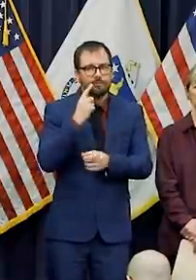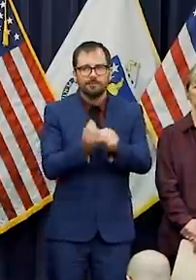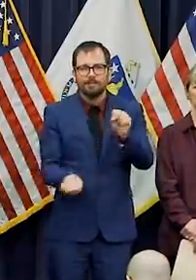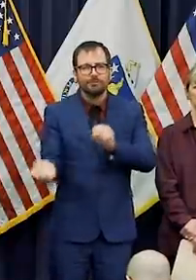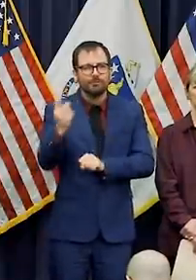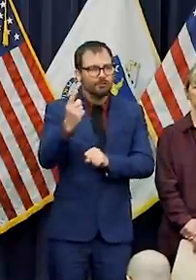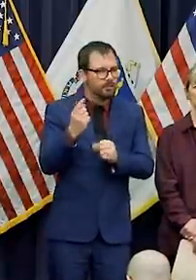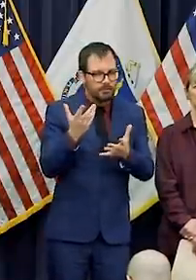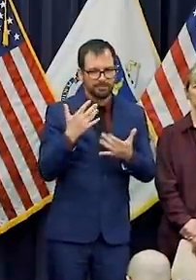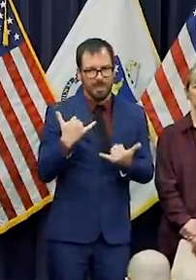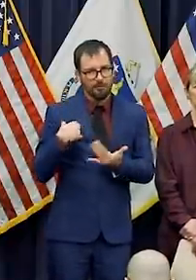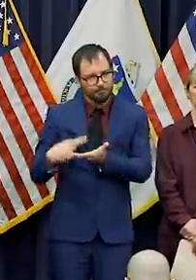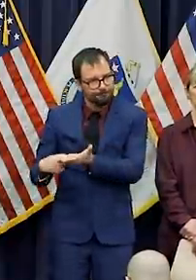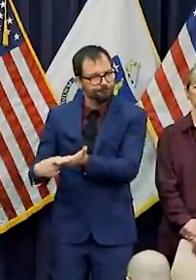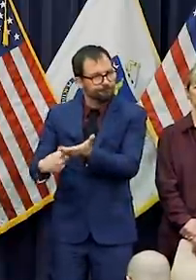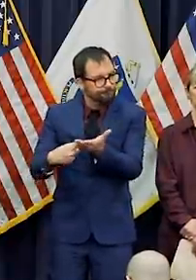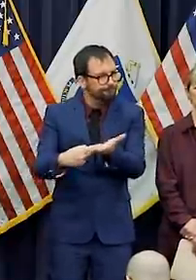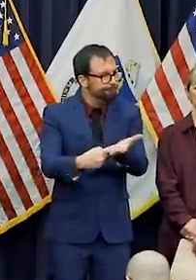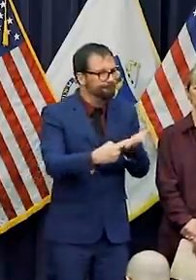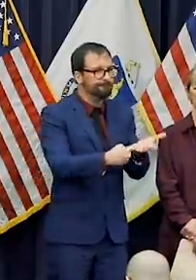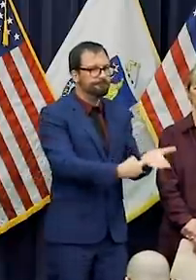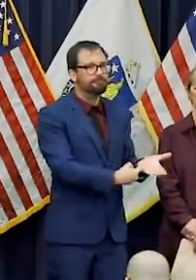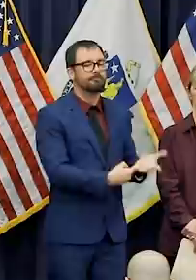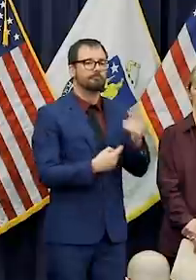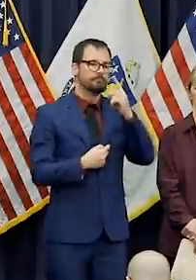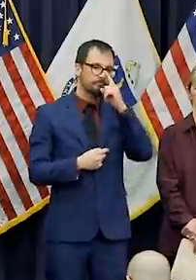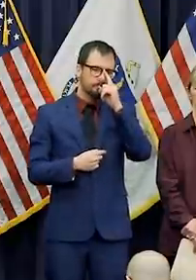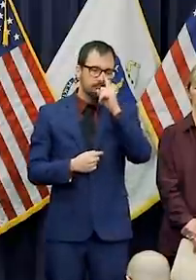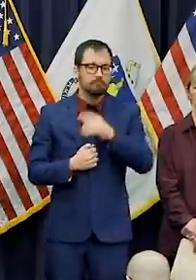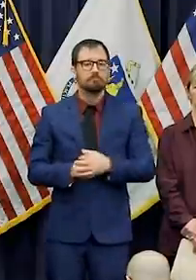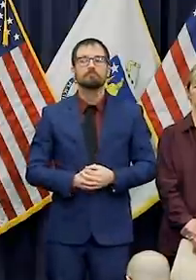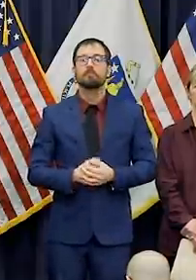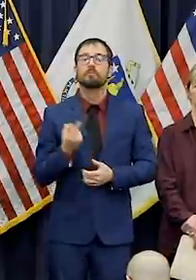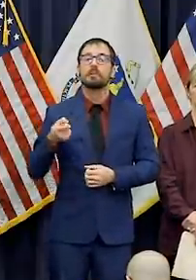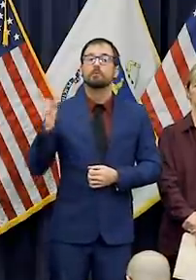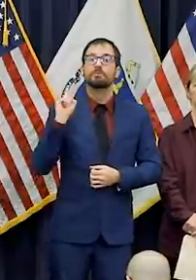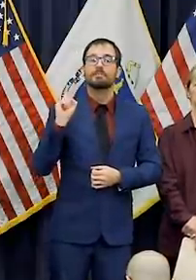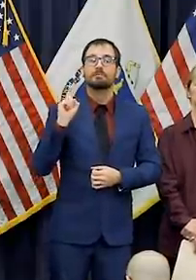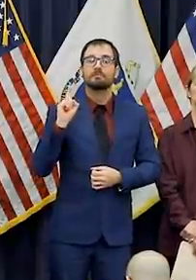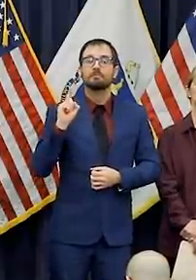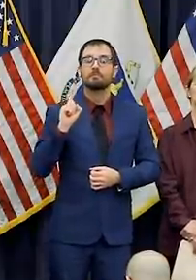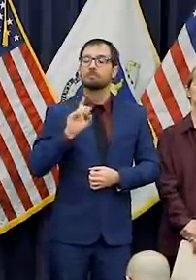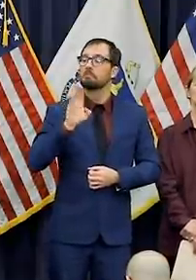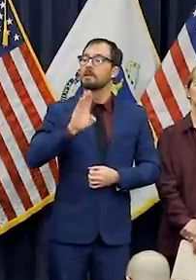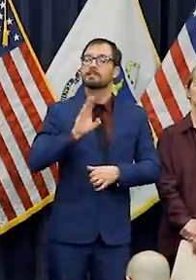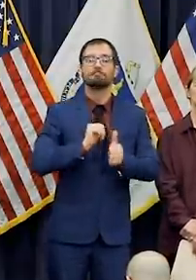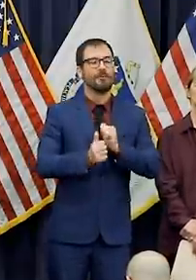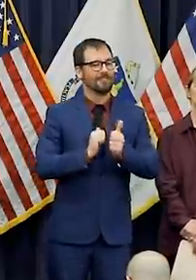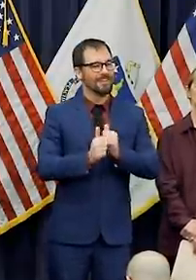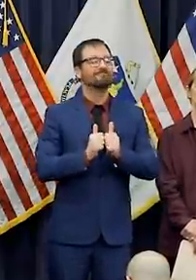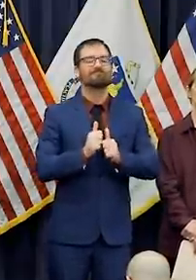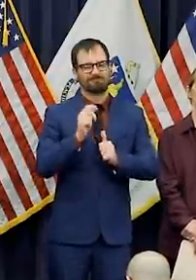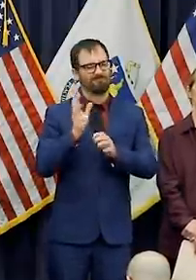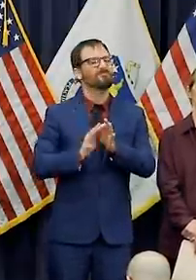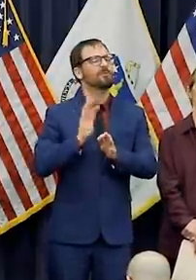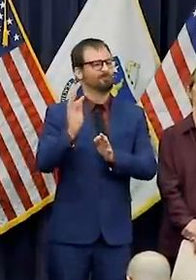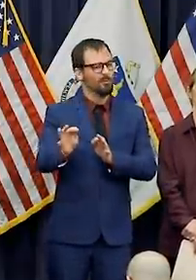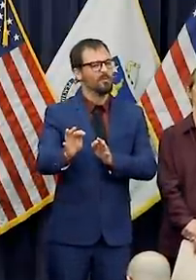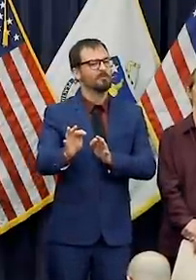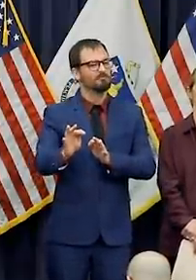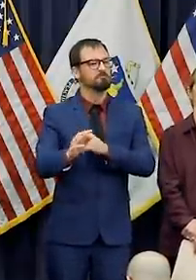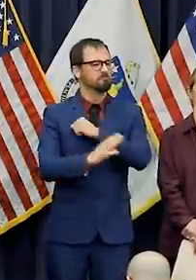the Boston Marathon would be postponed until September 14, 2020, and we'll file legislation tomorrow to make that